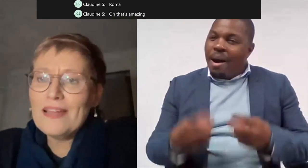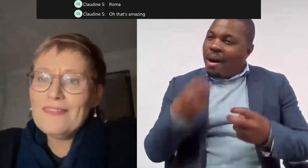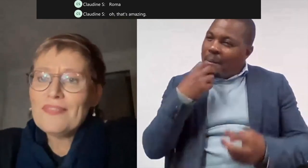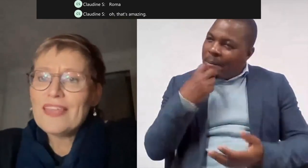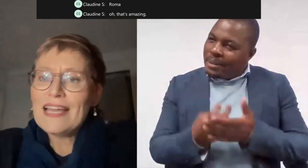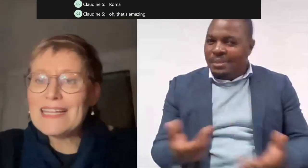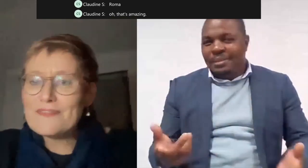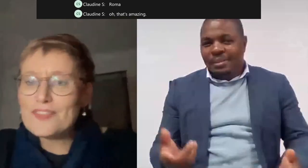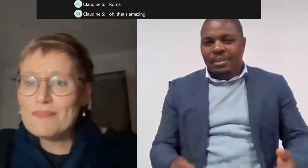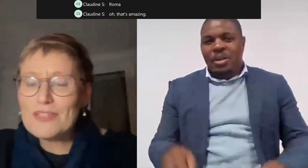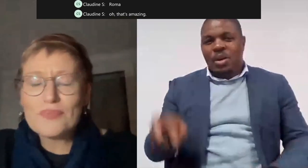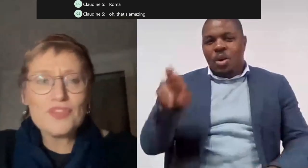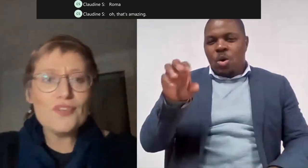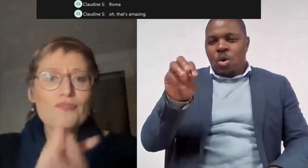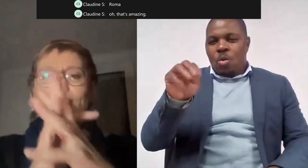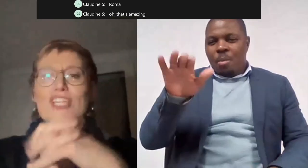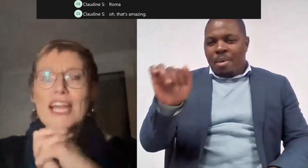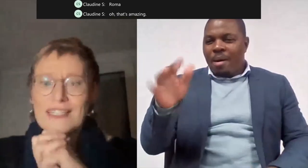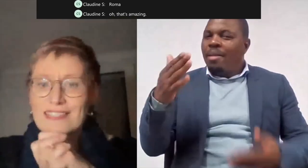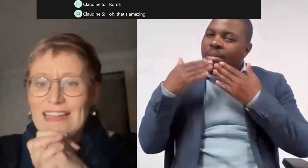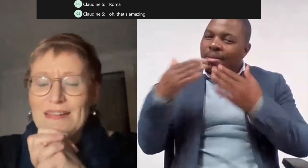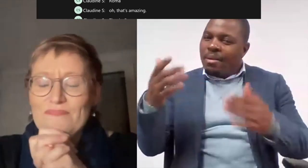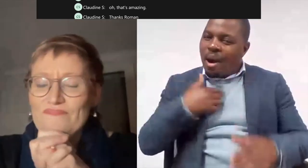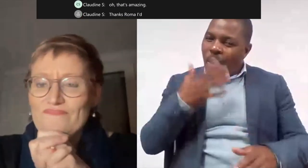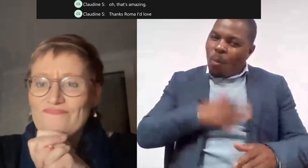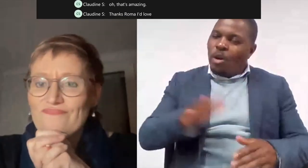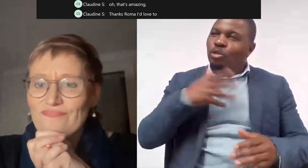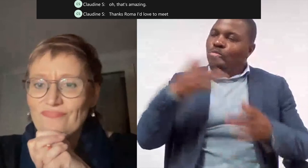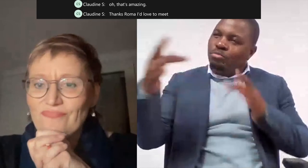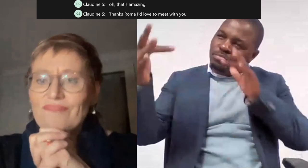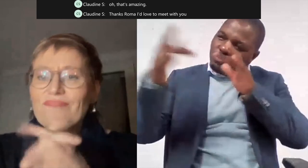Thanks, Roma. I'd love to meet with you. Reach out.